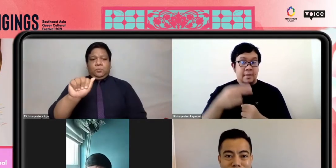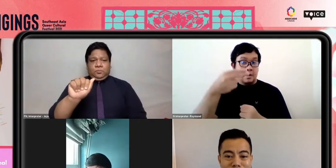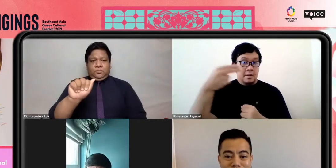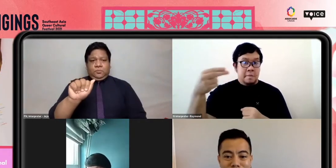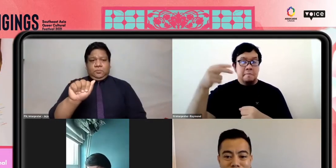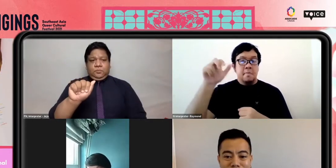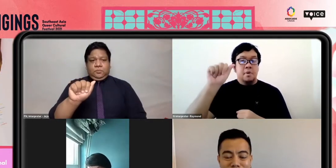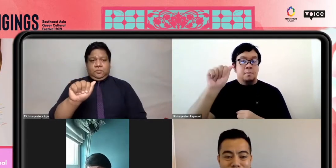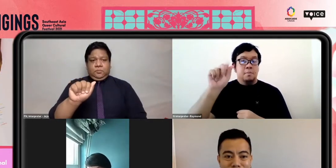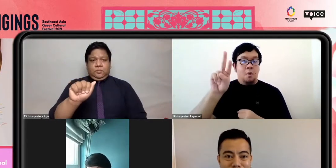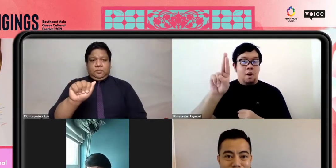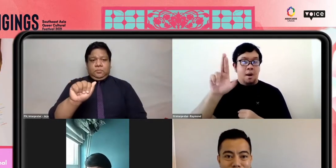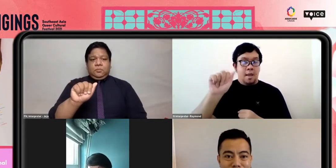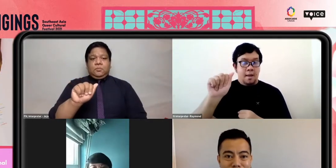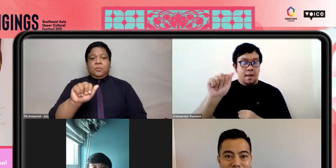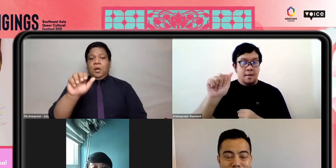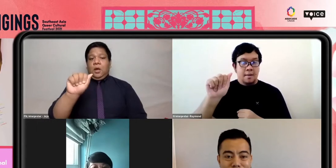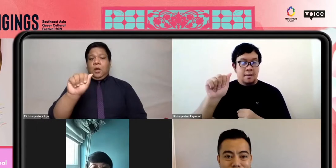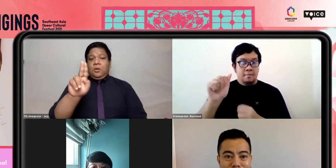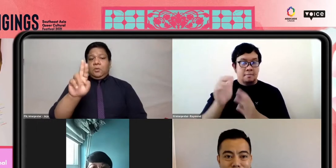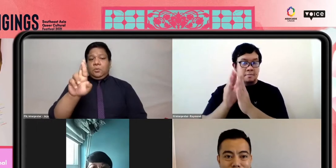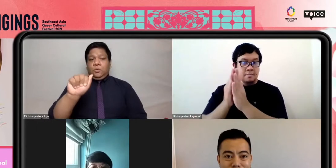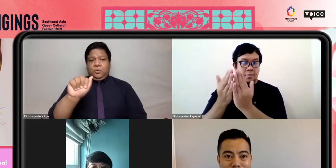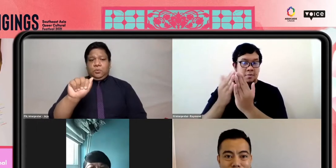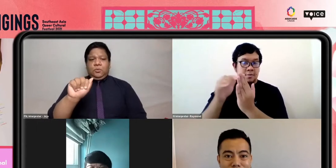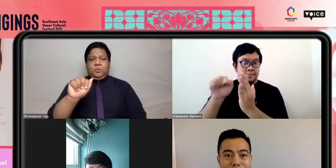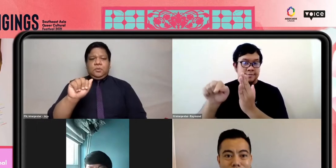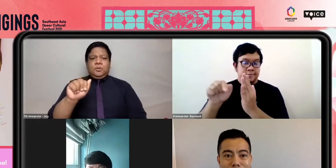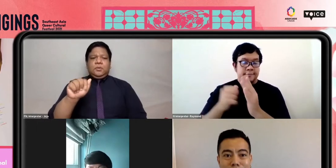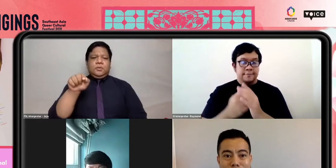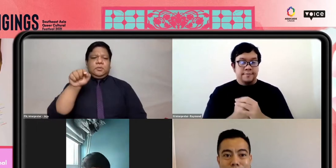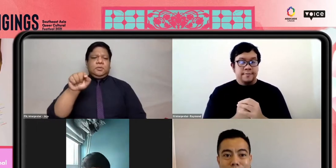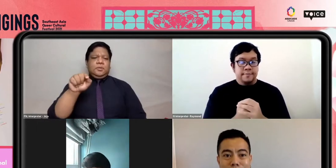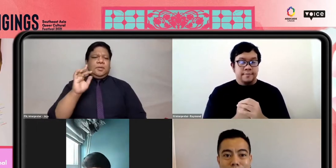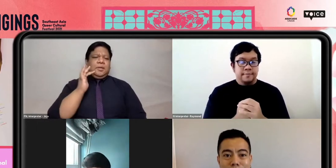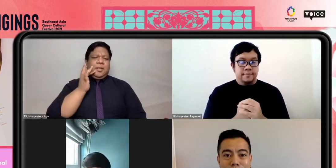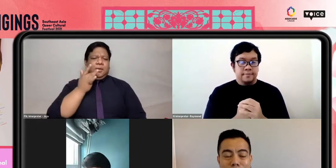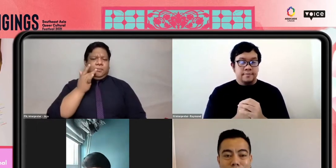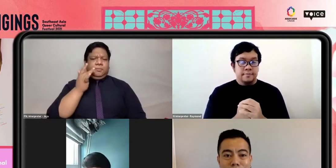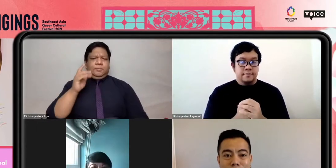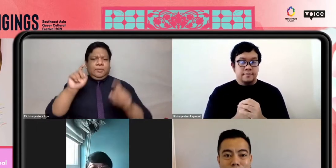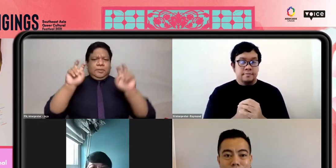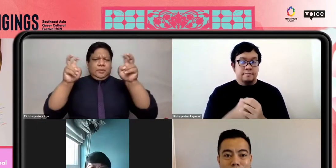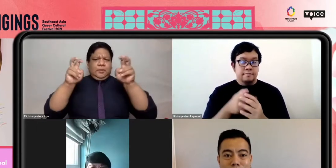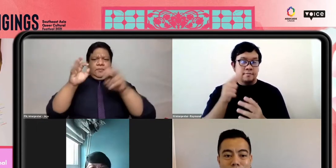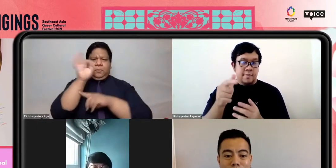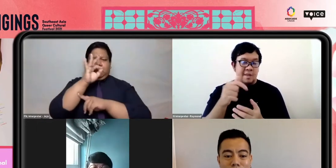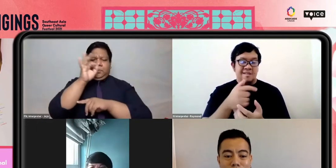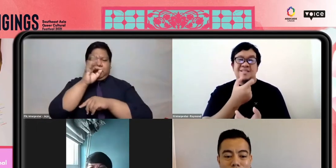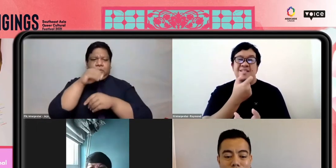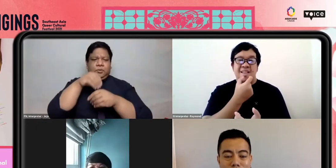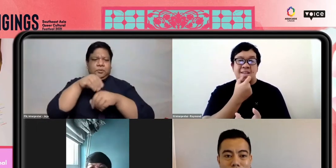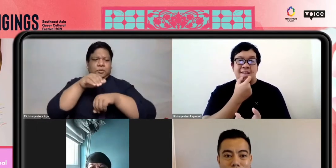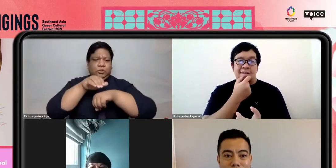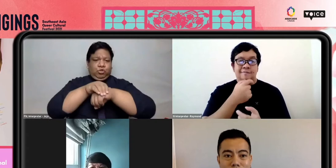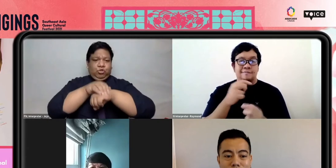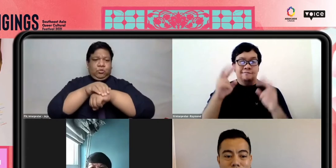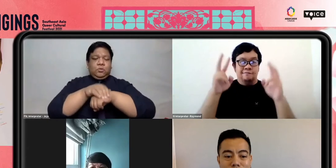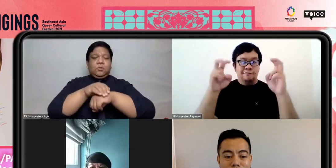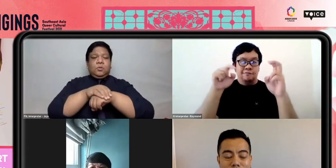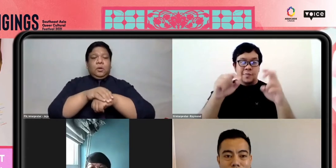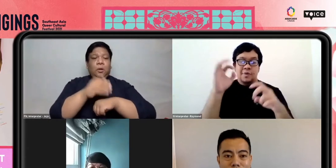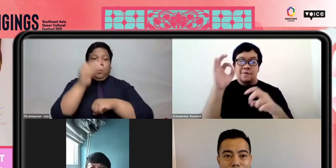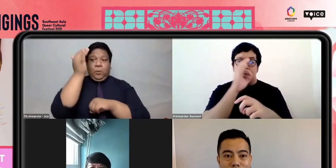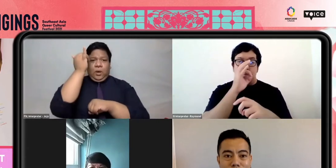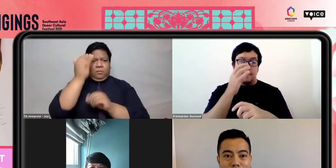And Aura is the gay theme in Philippine fiction in English. Why am I recommending this book?